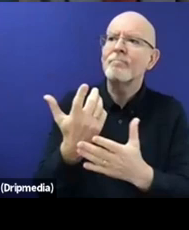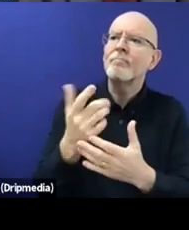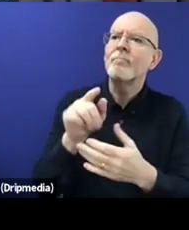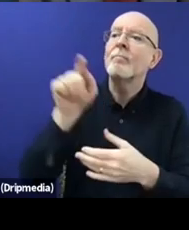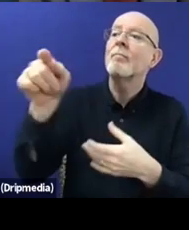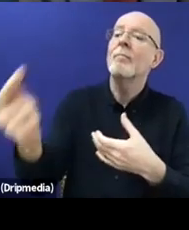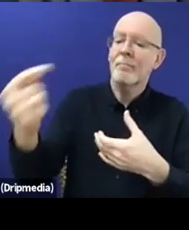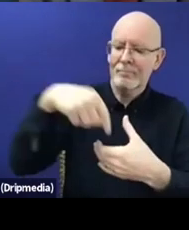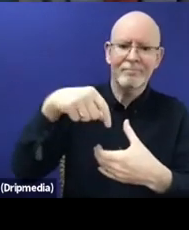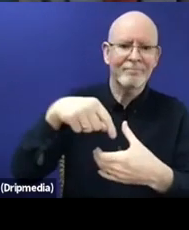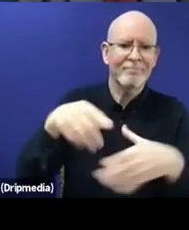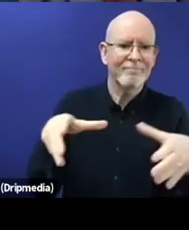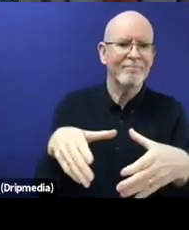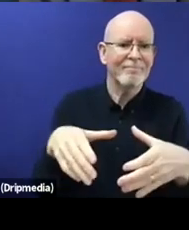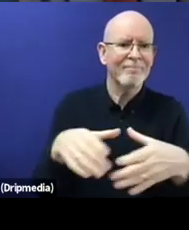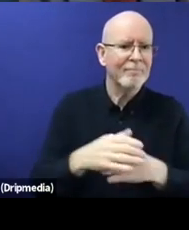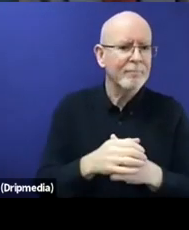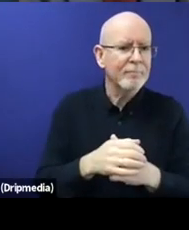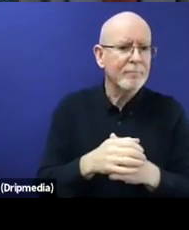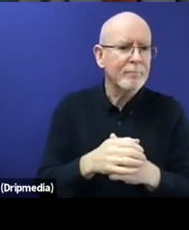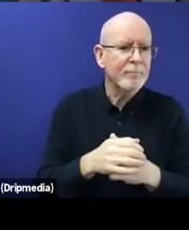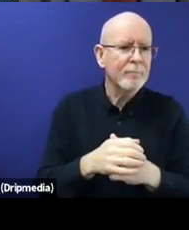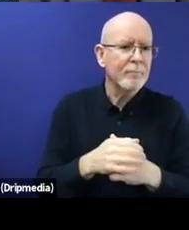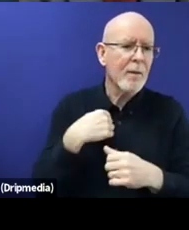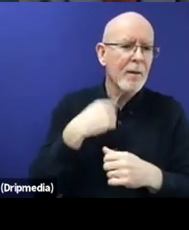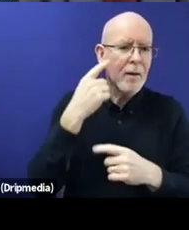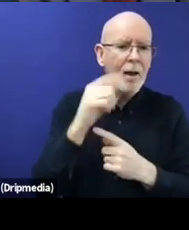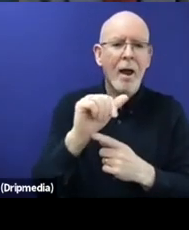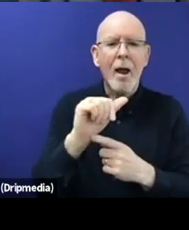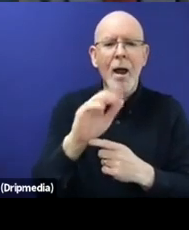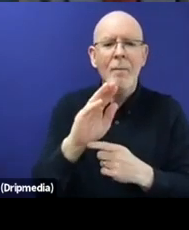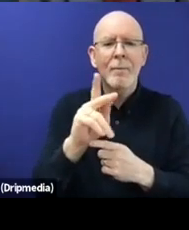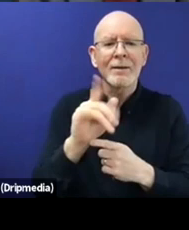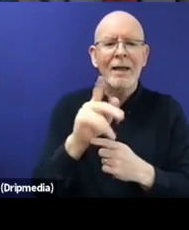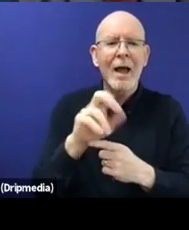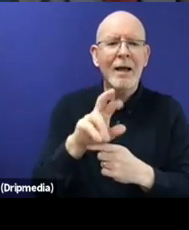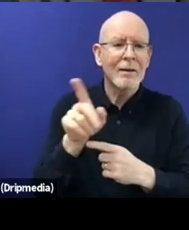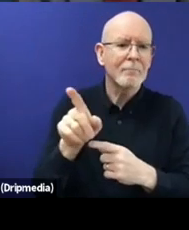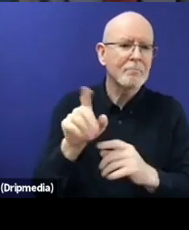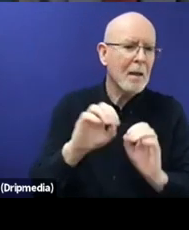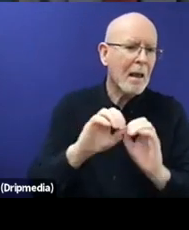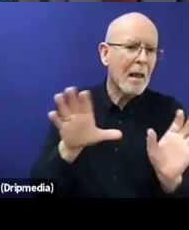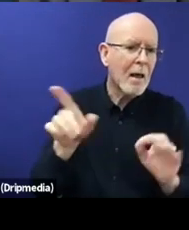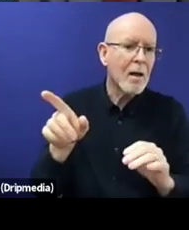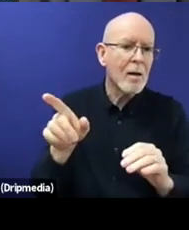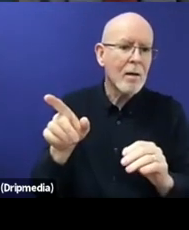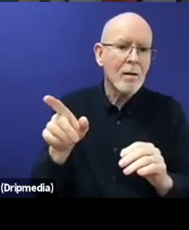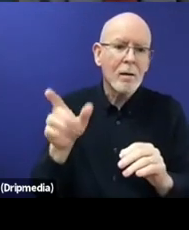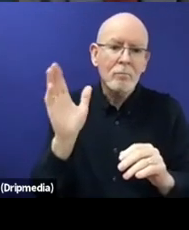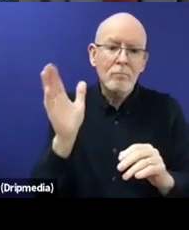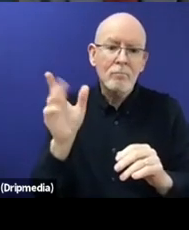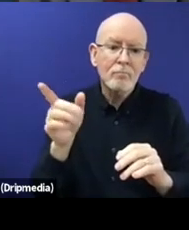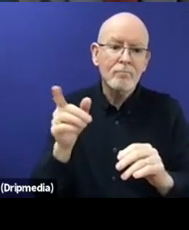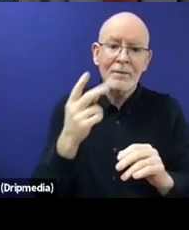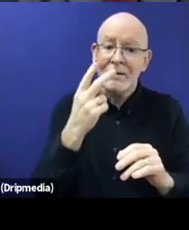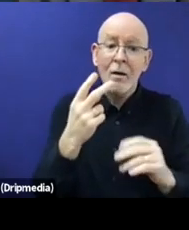education. And I think it's important that we listen and that we sort of try to adapt the focus of our